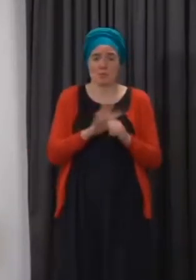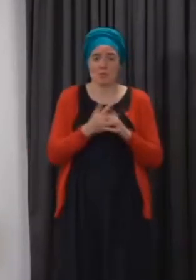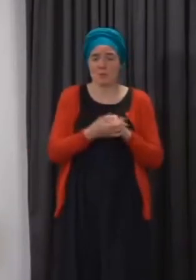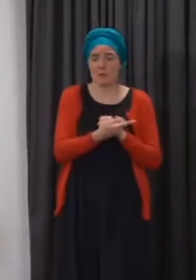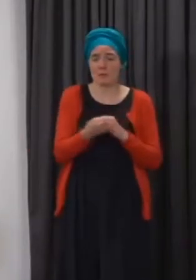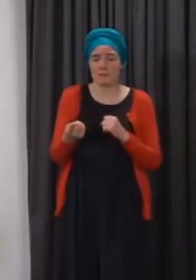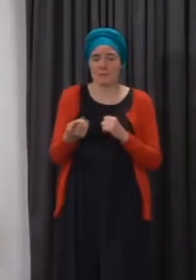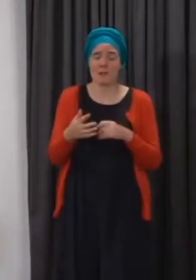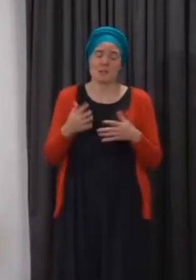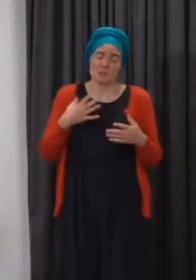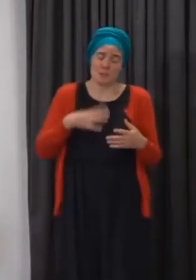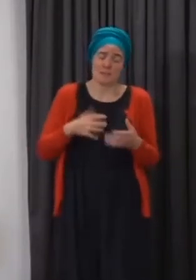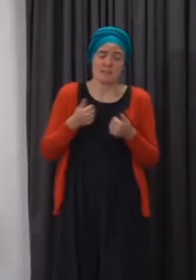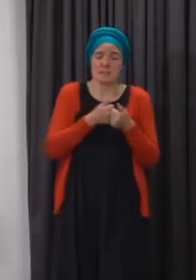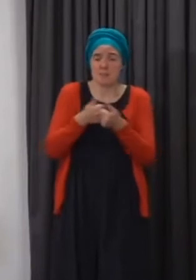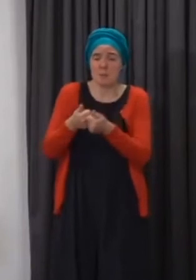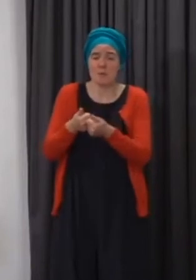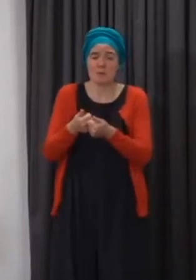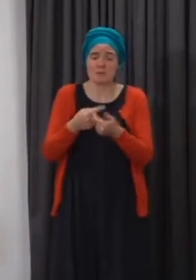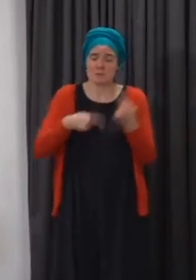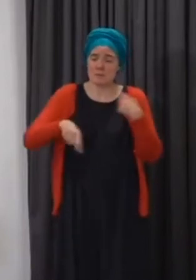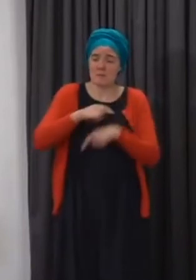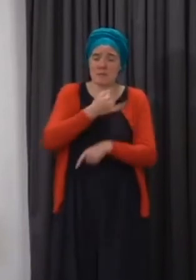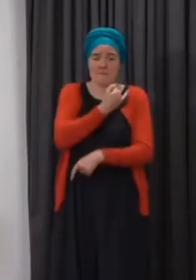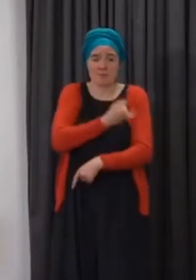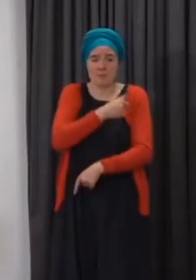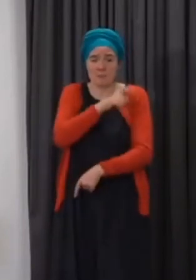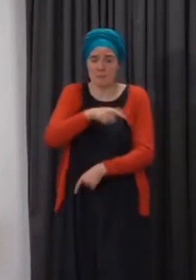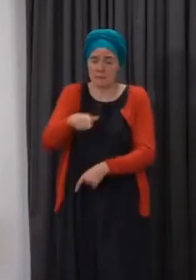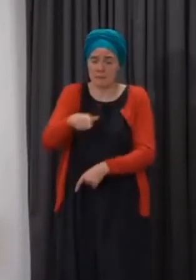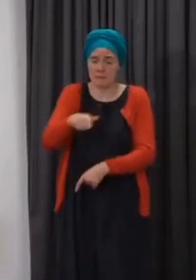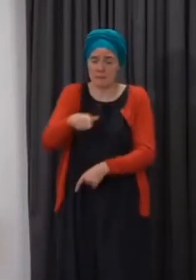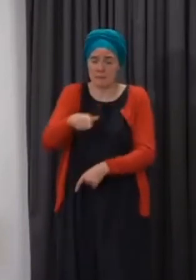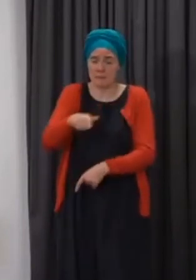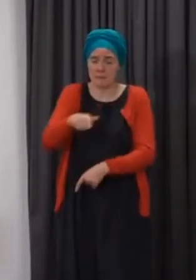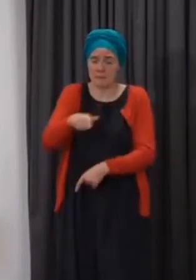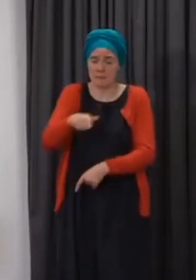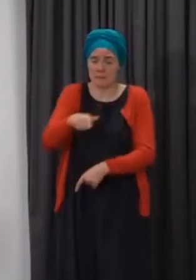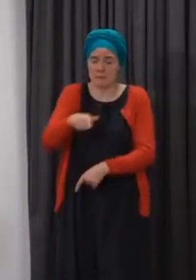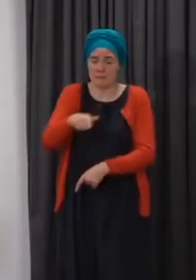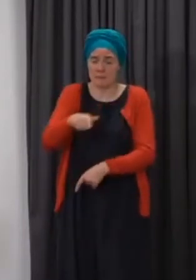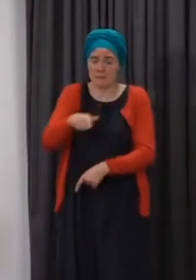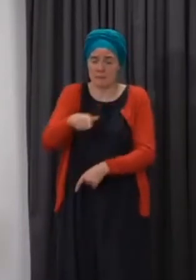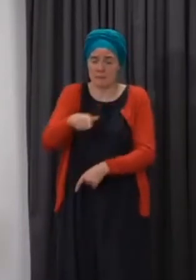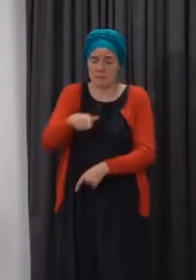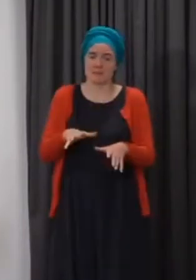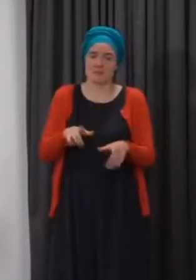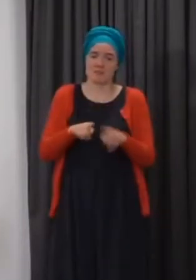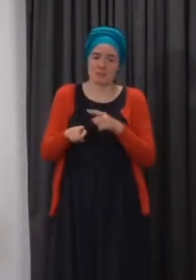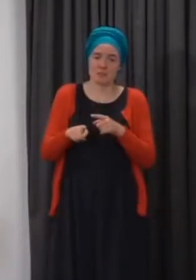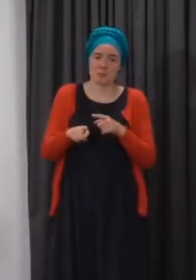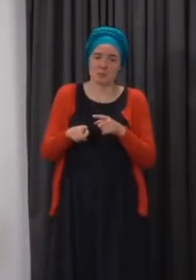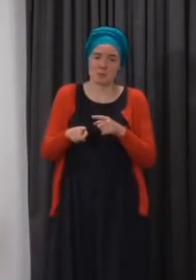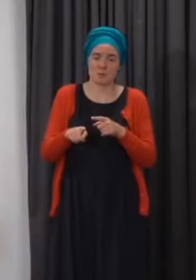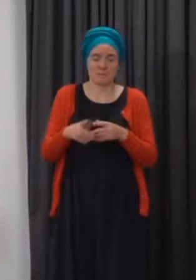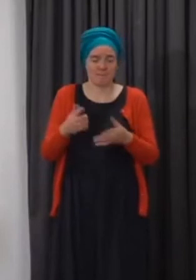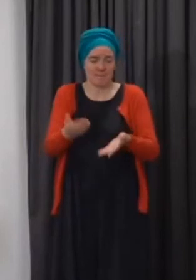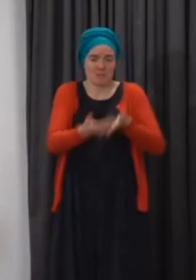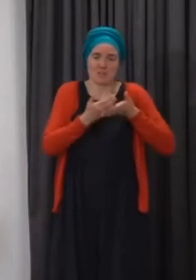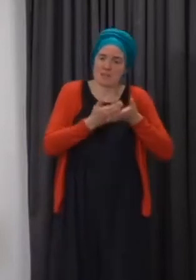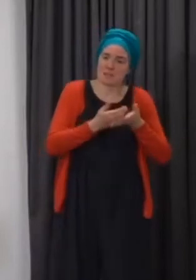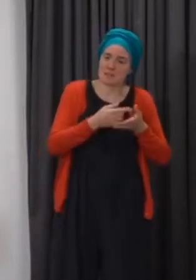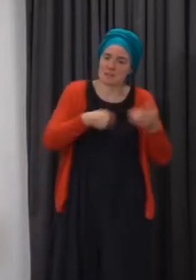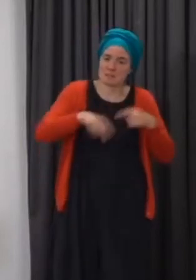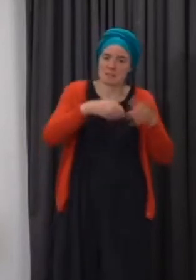vulnerable. Some of the decisions that Welsh Government took, including areas like shielding, identifying that older people were at risk earlier on, is pretty important. And